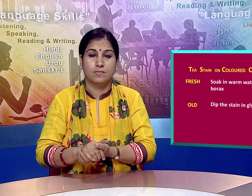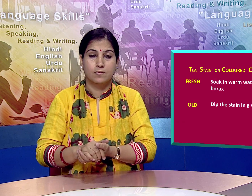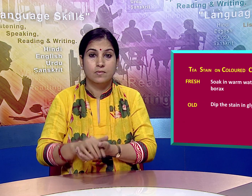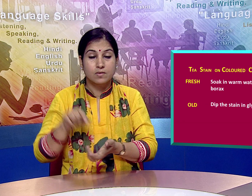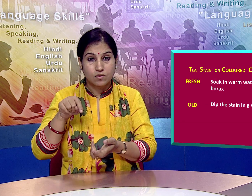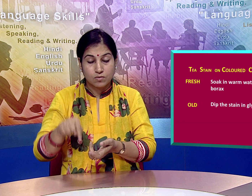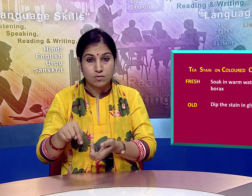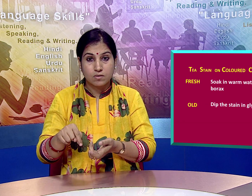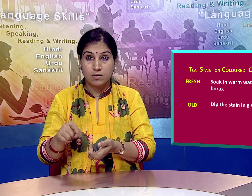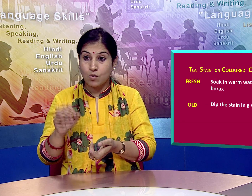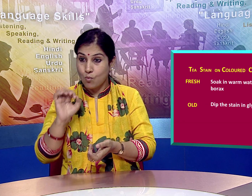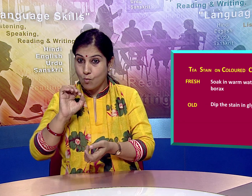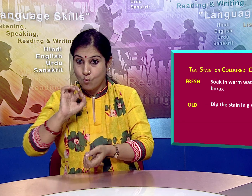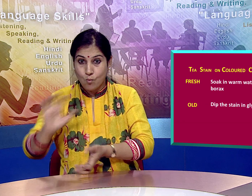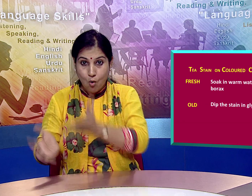soak the fabric in warm water